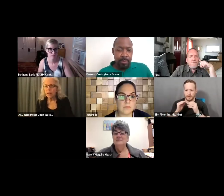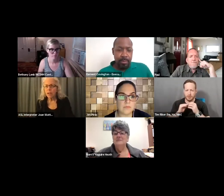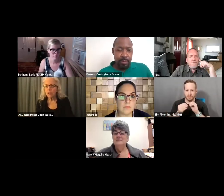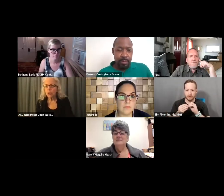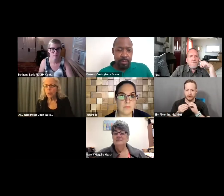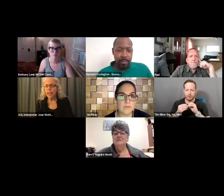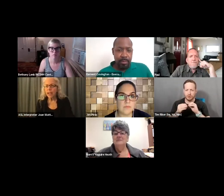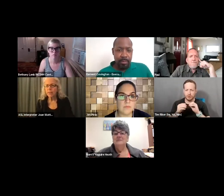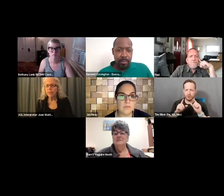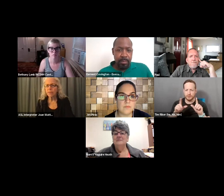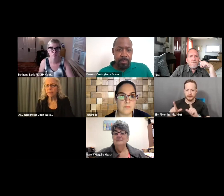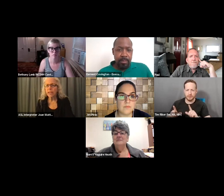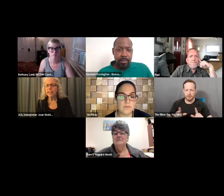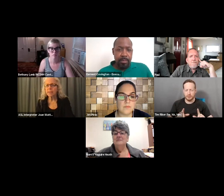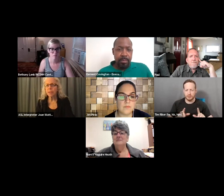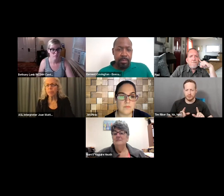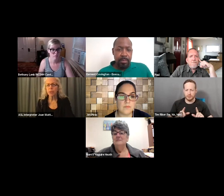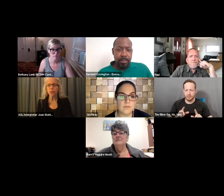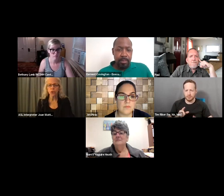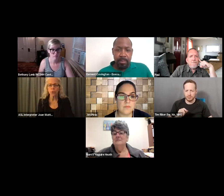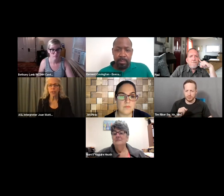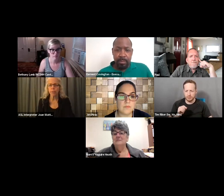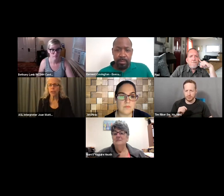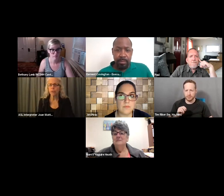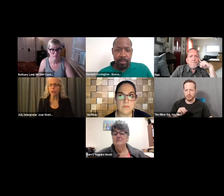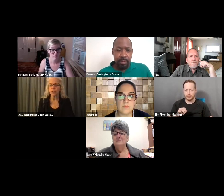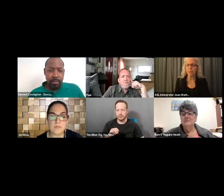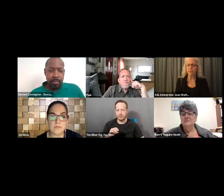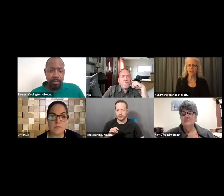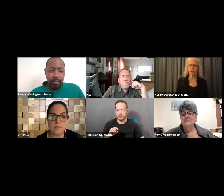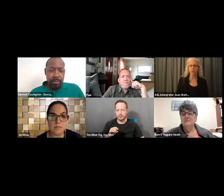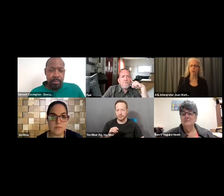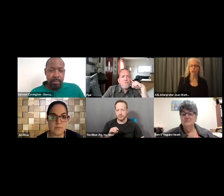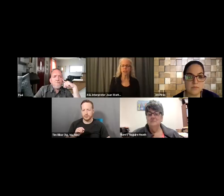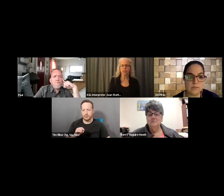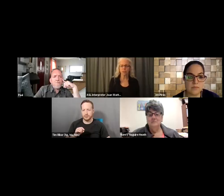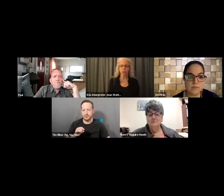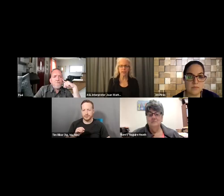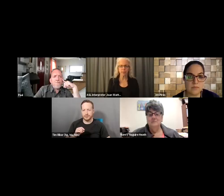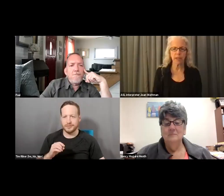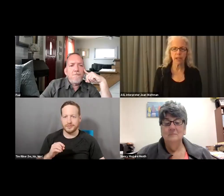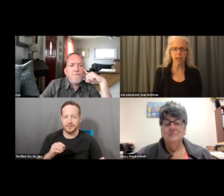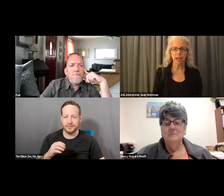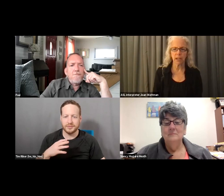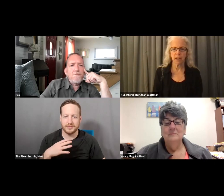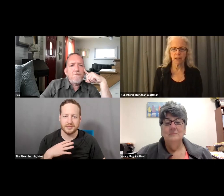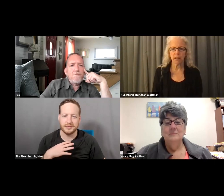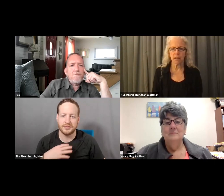And should we have less people showing? We could reduce some of the videos so that there's more